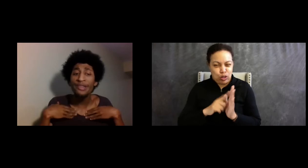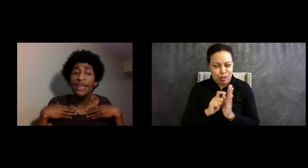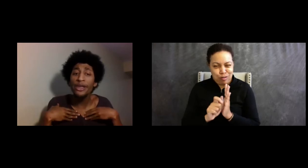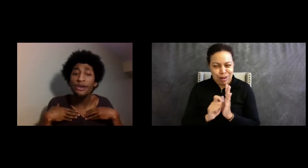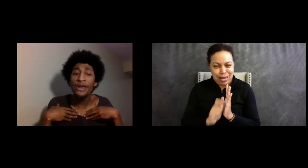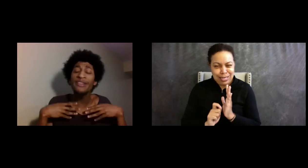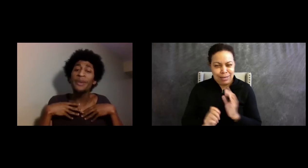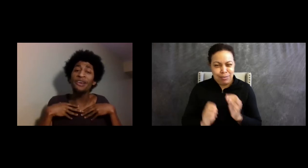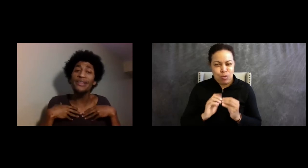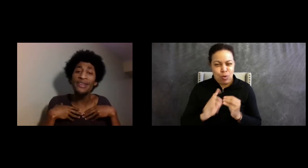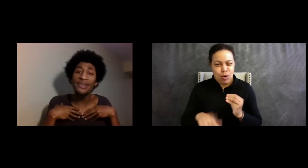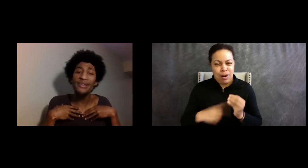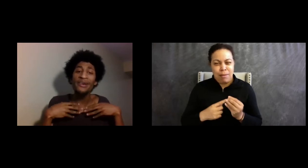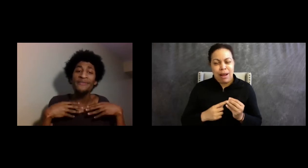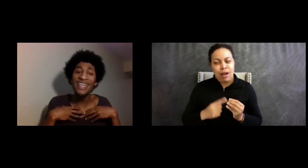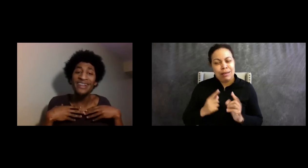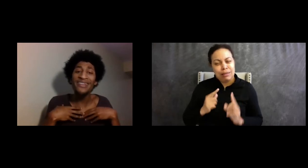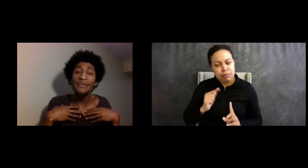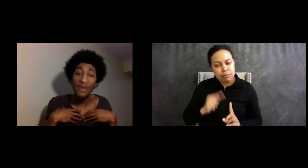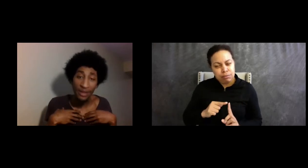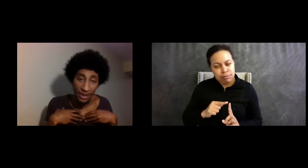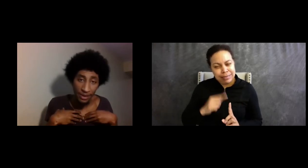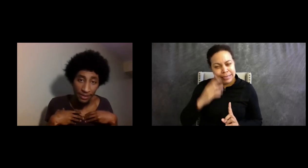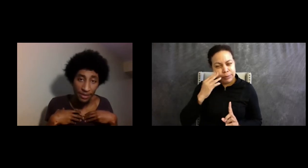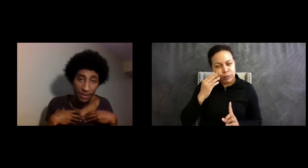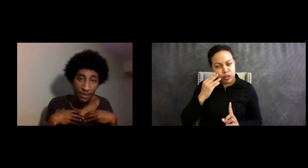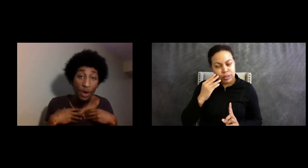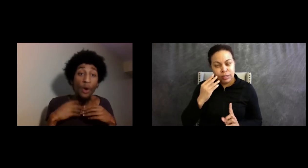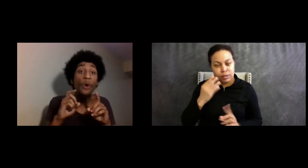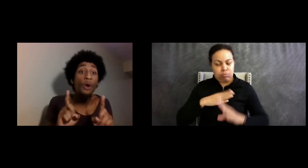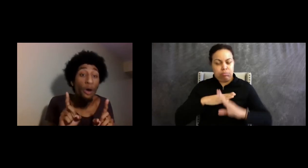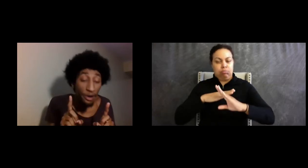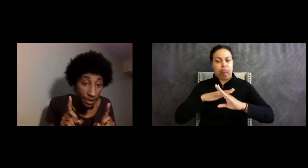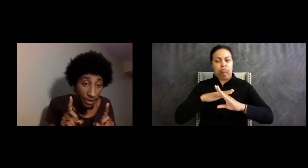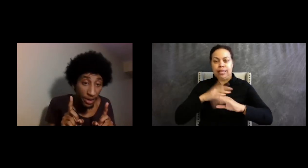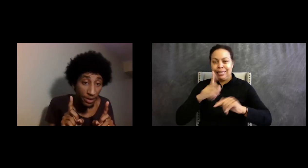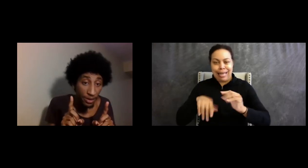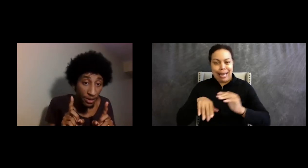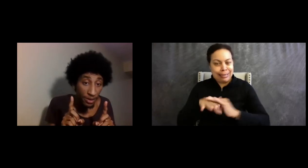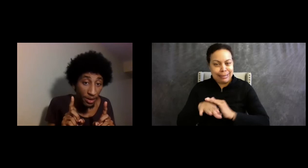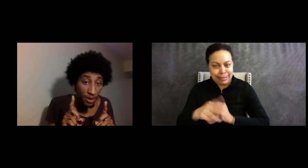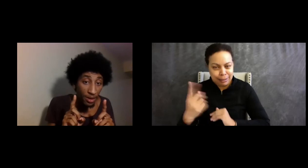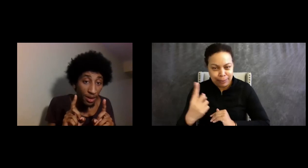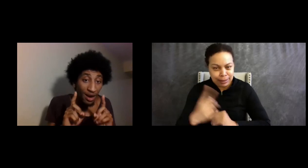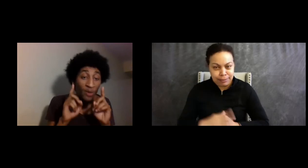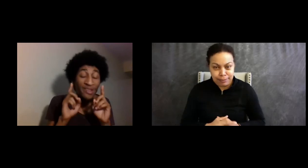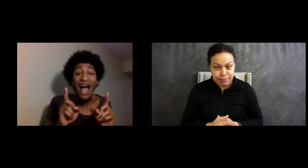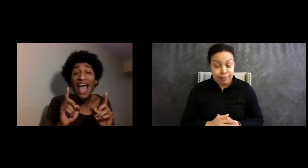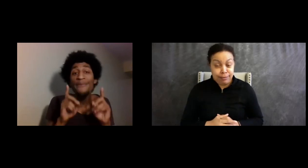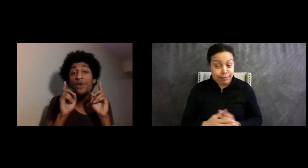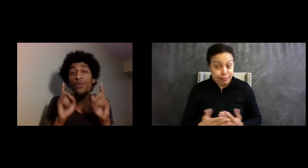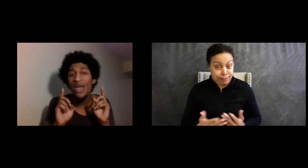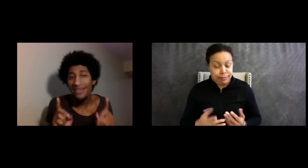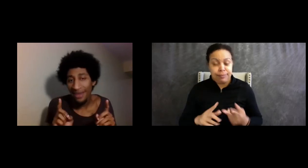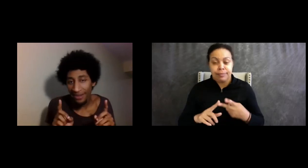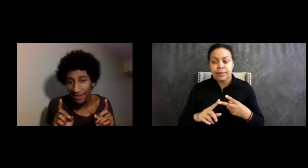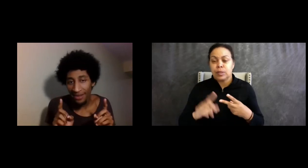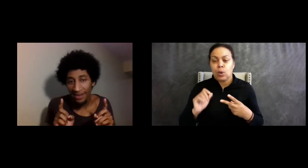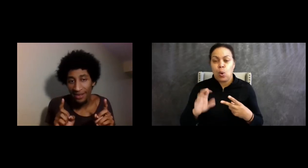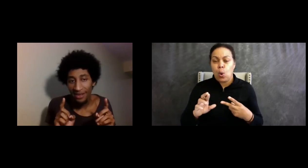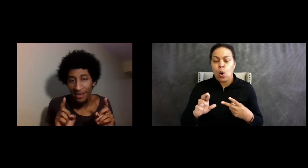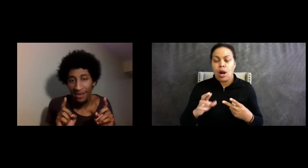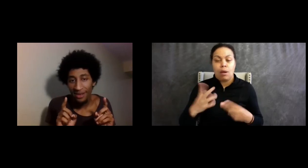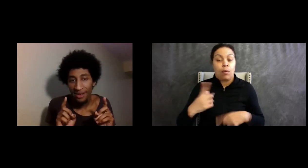our particular experiences of inaccessibility, or a time you